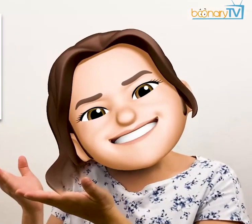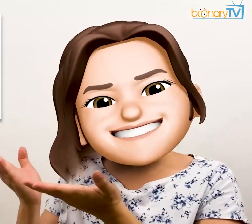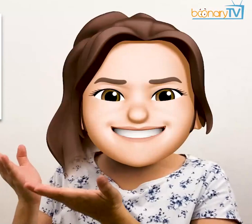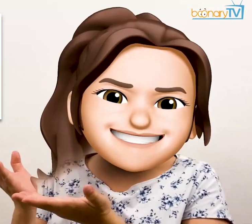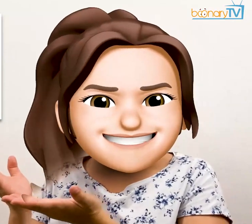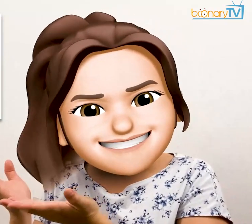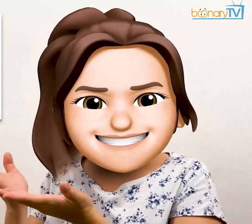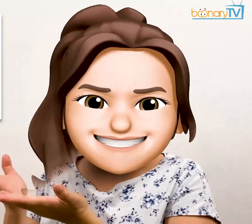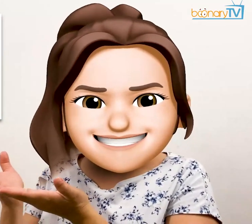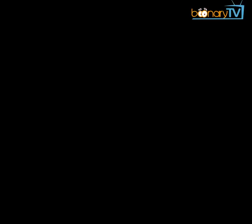because it isine so is it the right what You